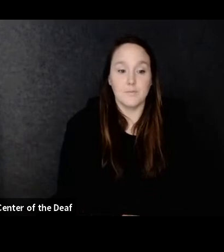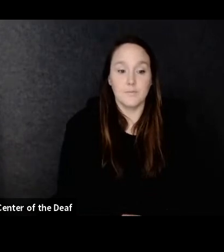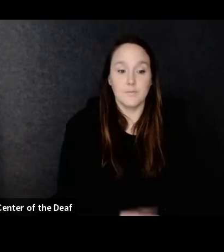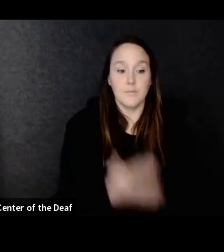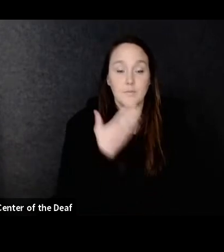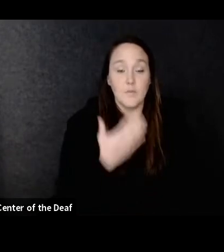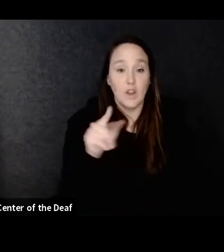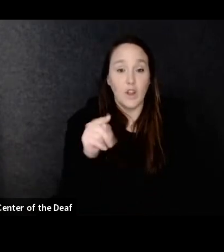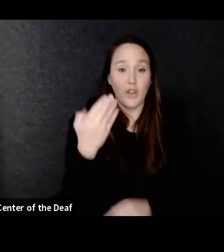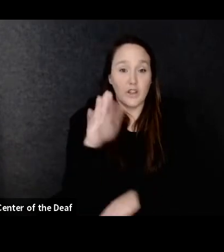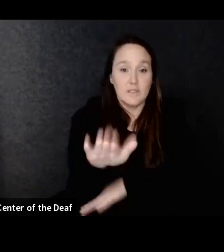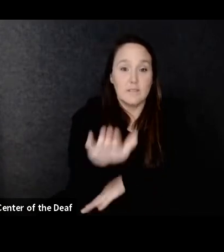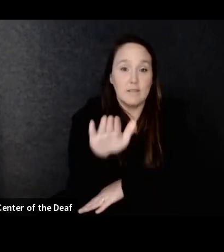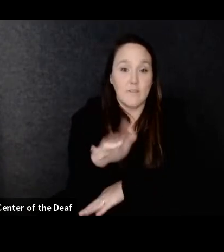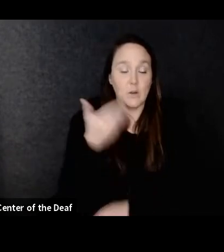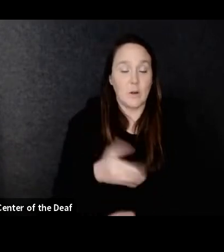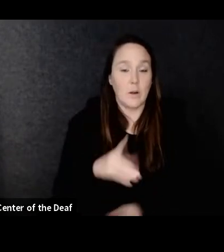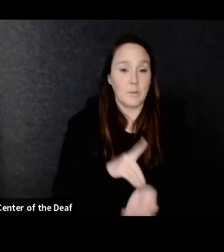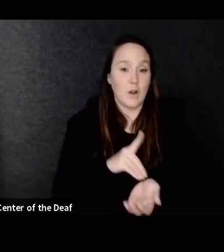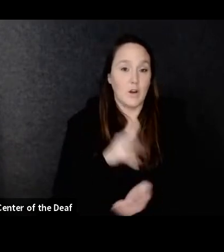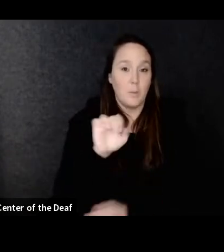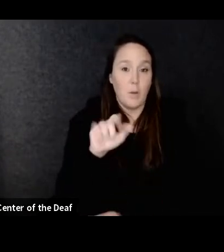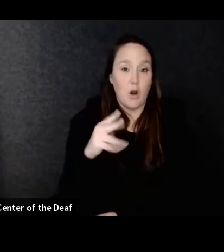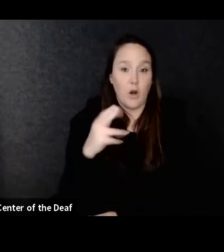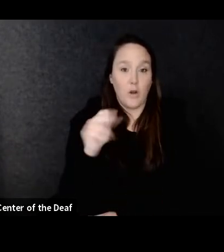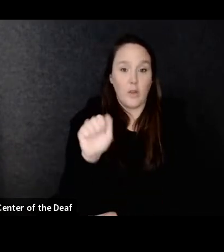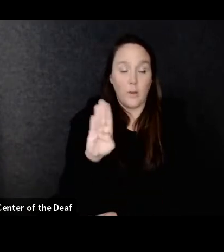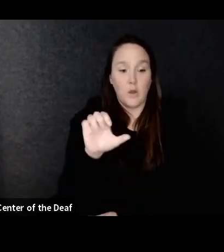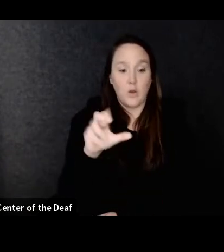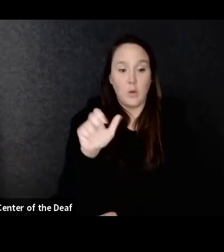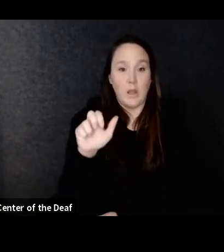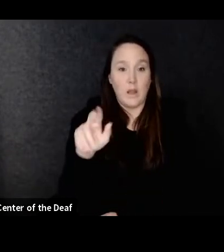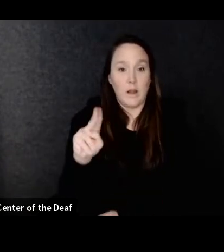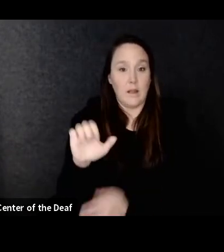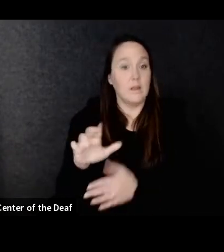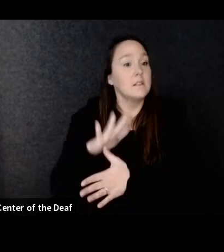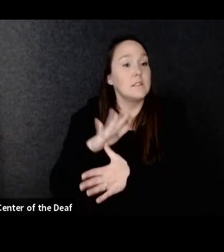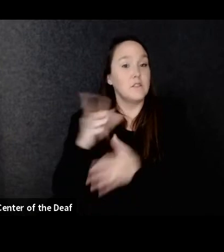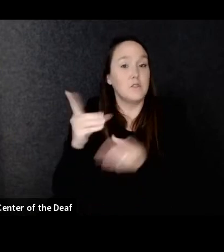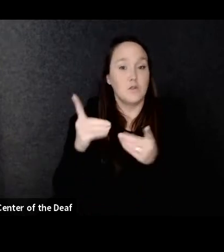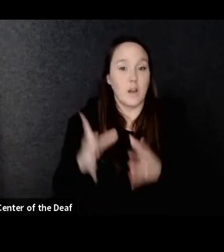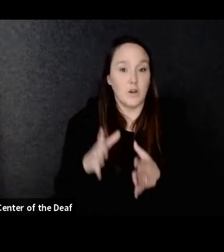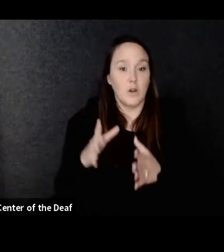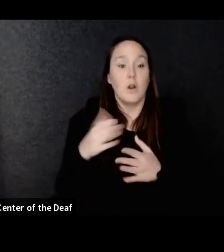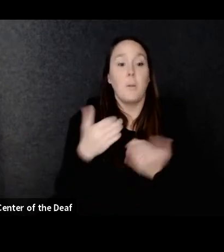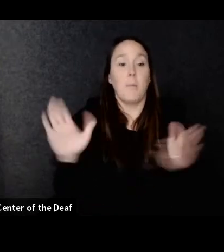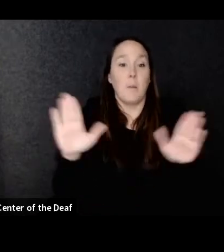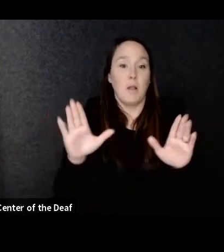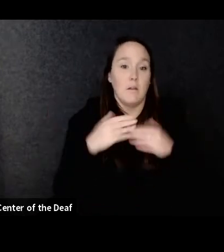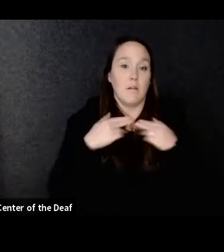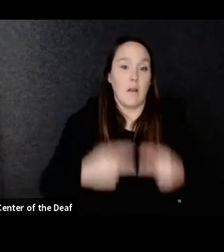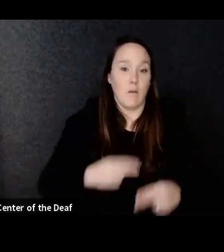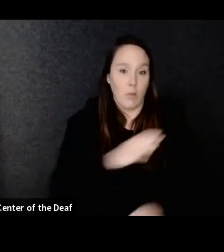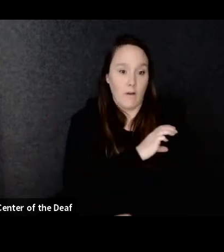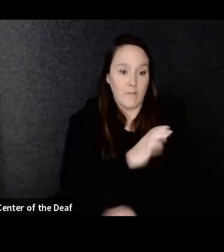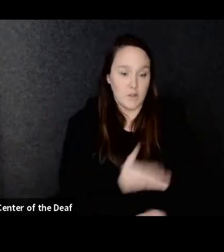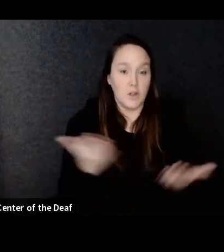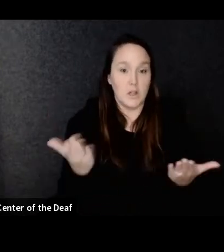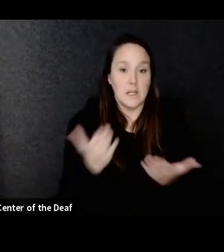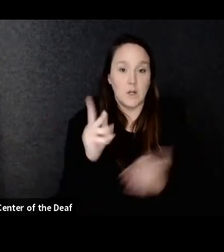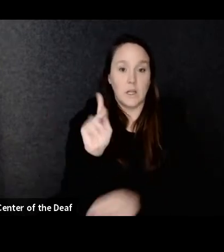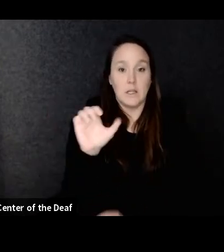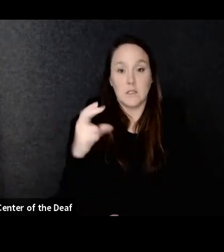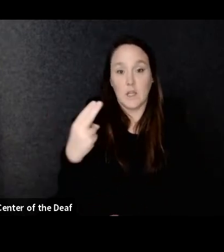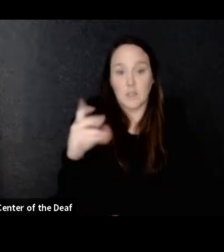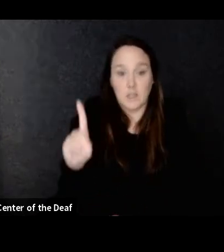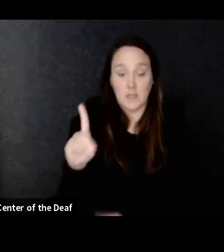Good Thursday afternoon. I'm Dr. Martha Buchanan, Senior Director and Public Health Officer here at the Knox County Health Department. Our moment